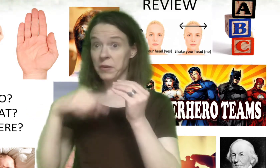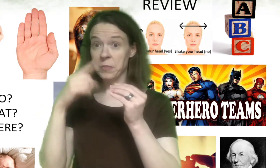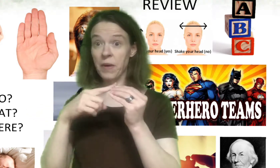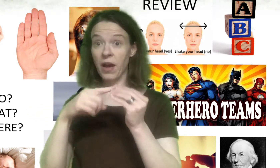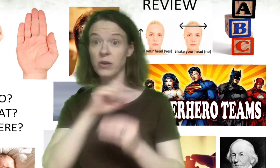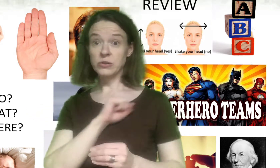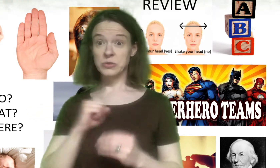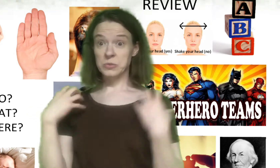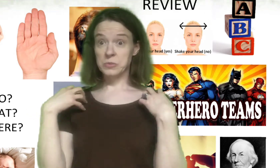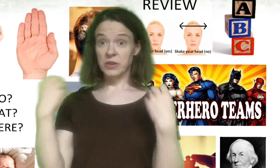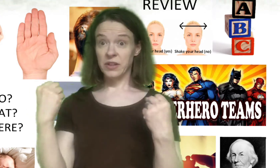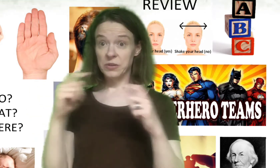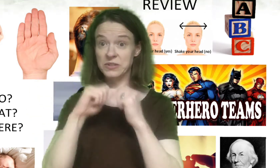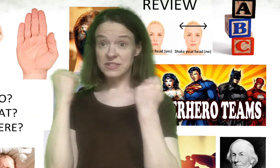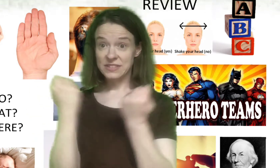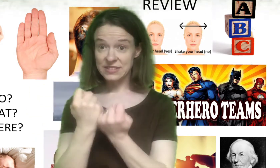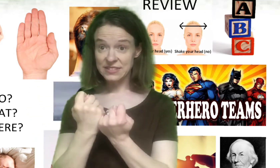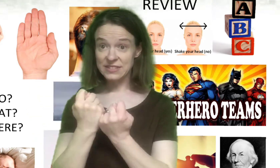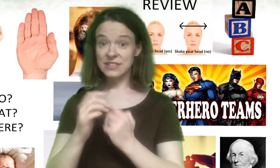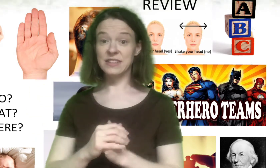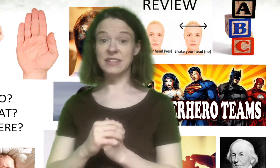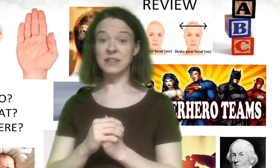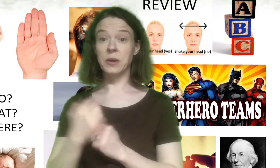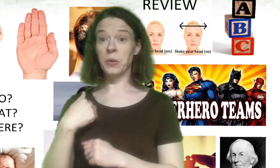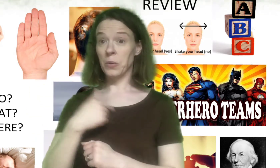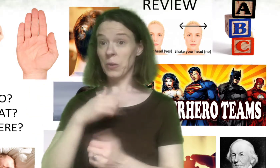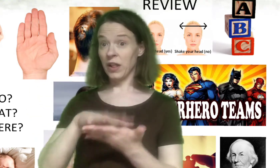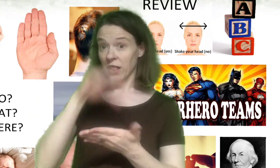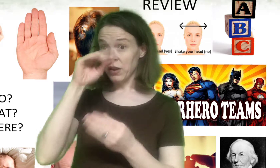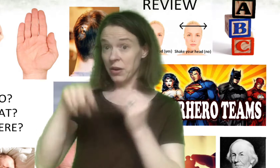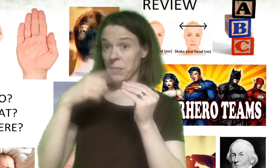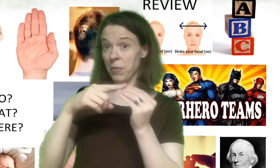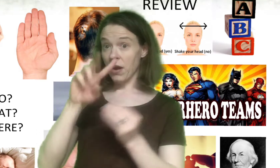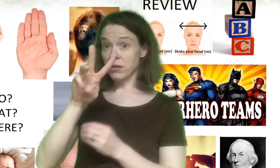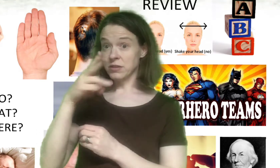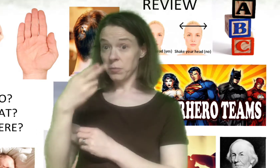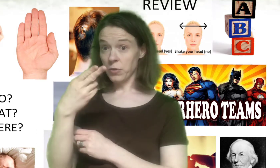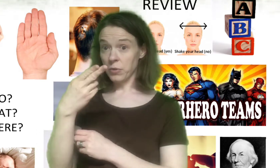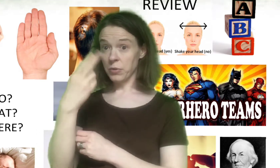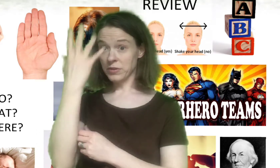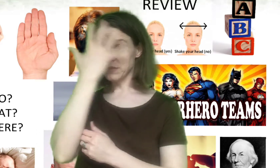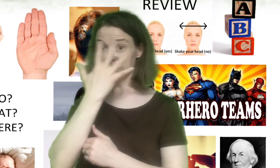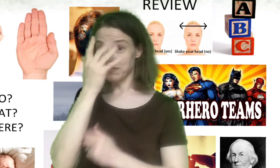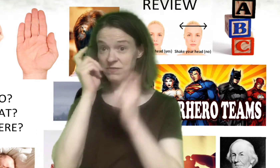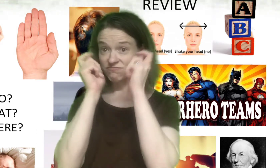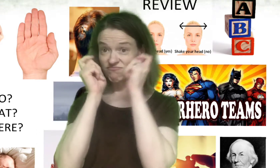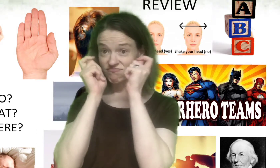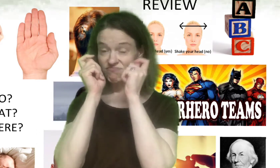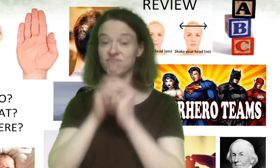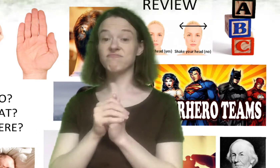We learned about superhero teamwork. We learned about WH facial